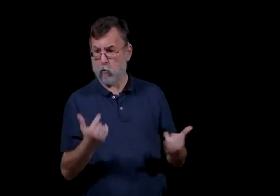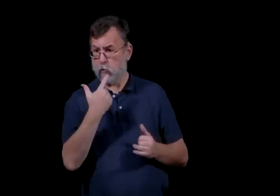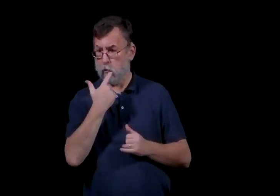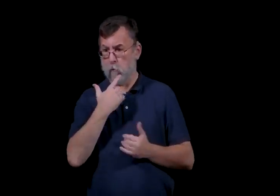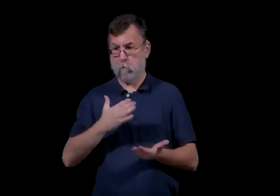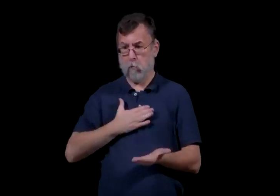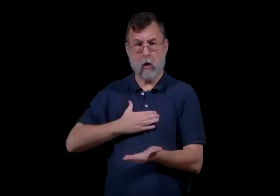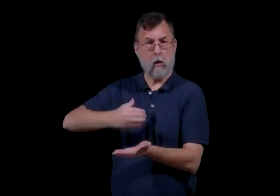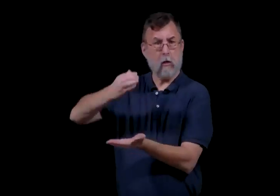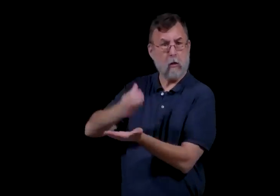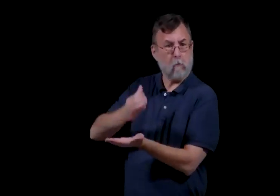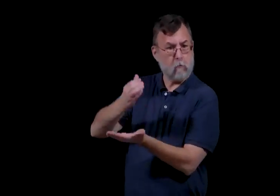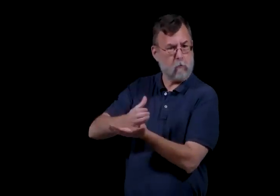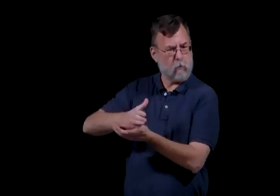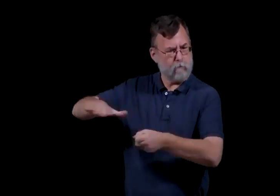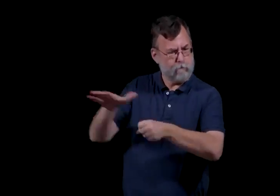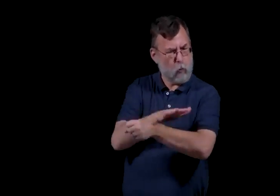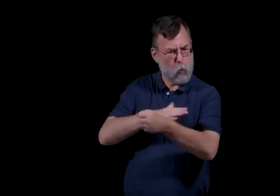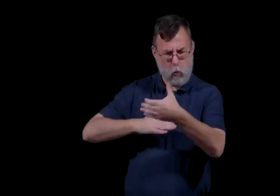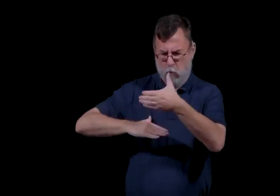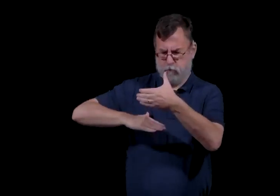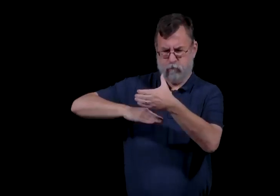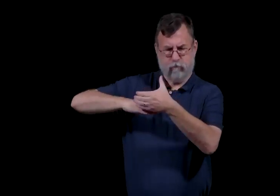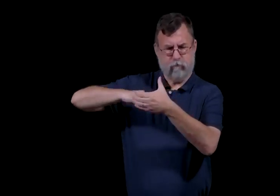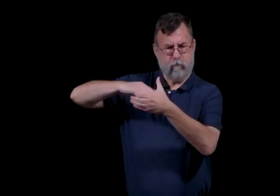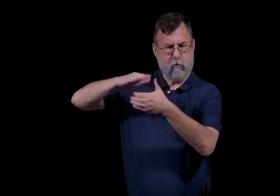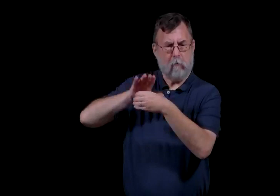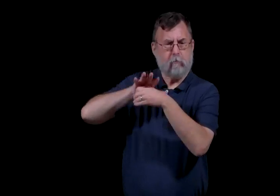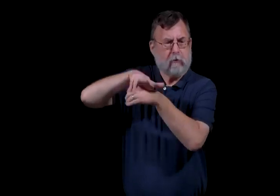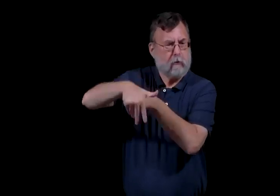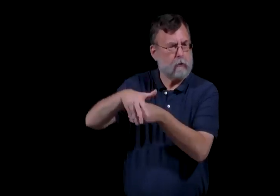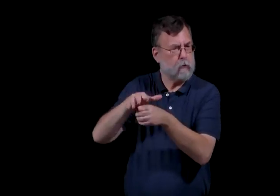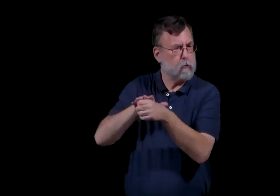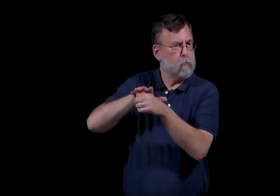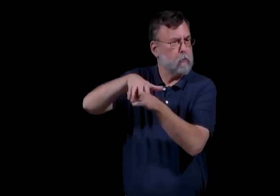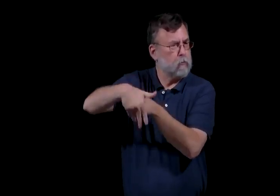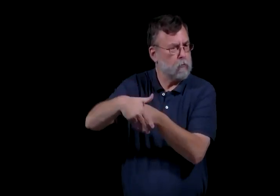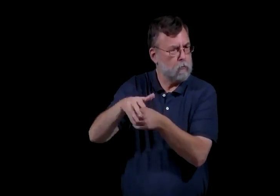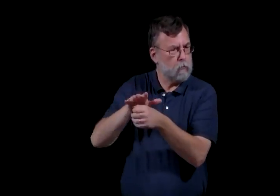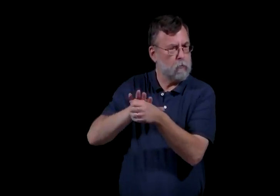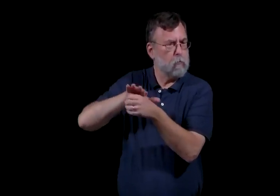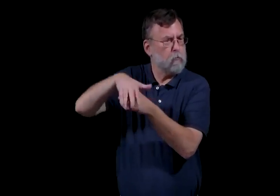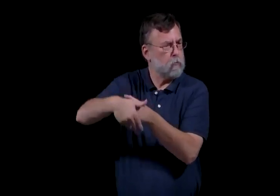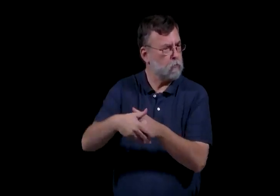In the yellow part, it says, my cup is full and spilling over.